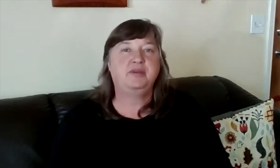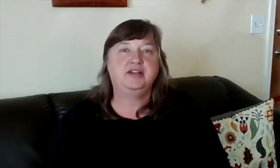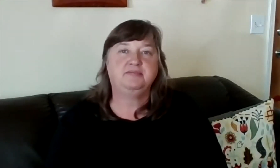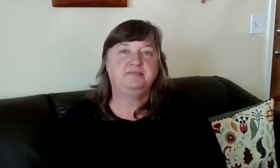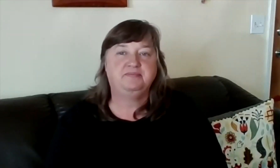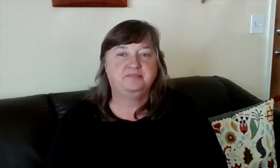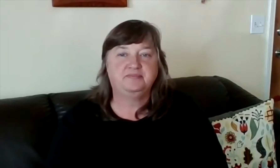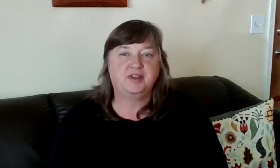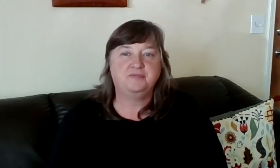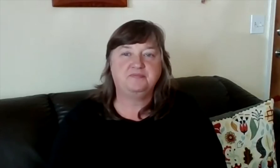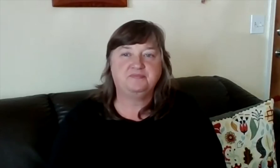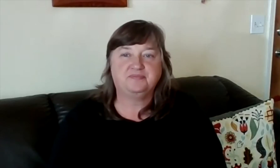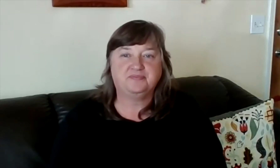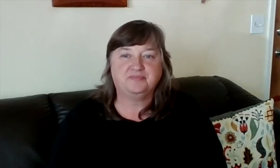it.